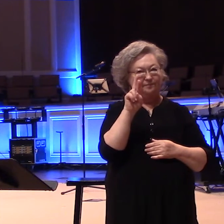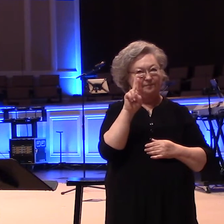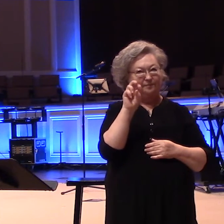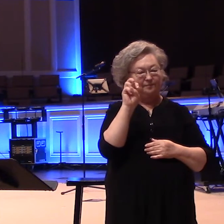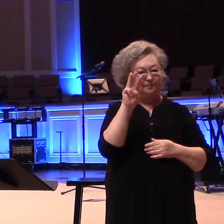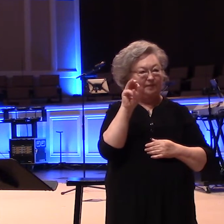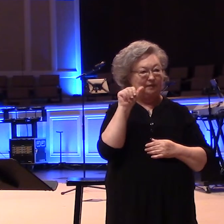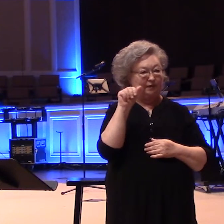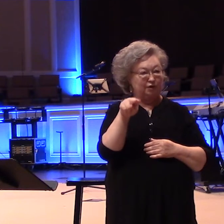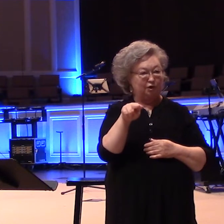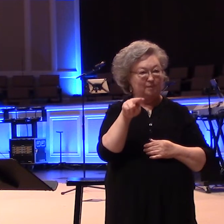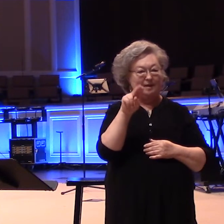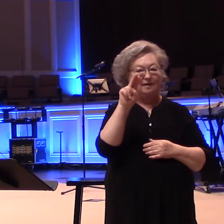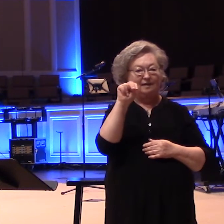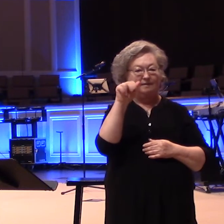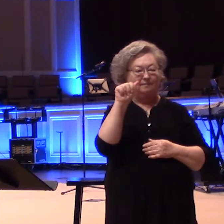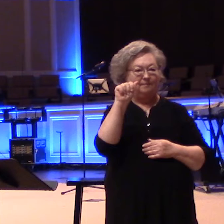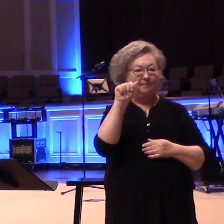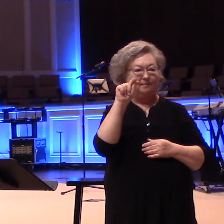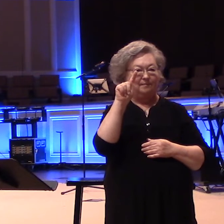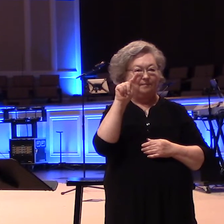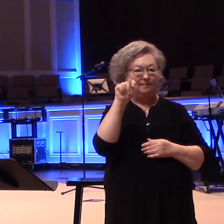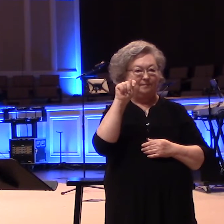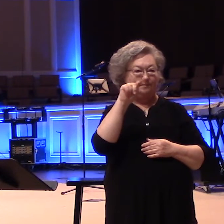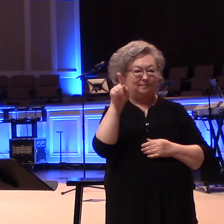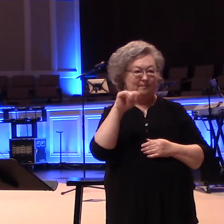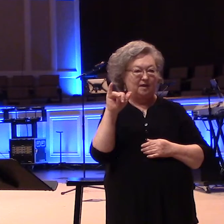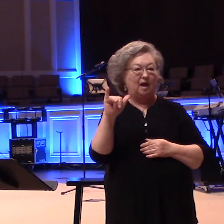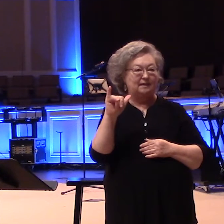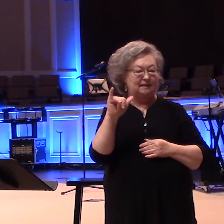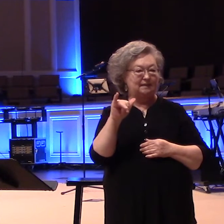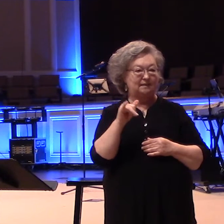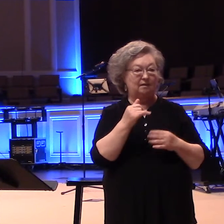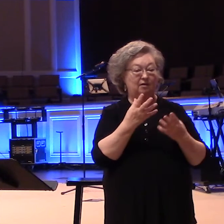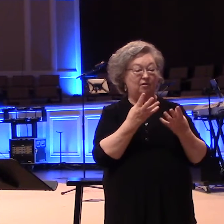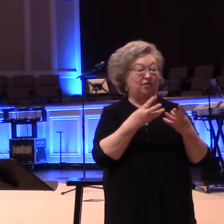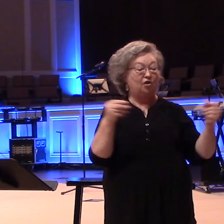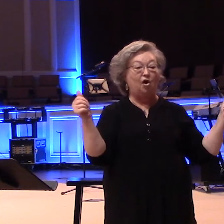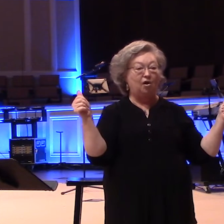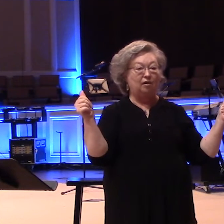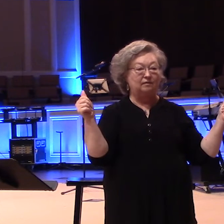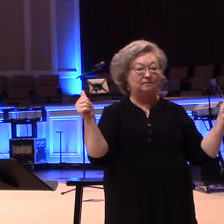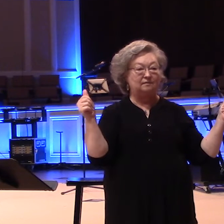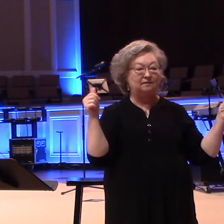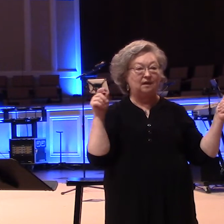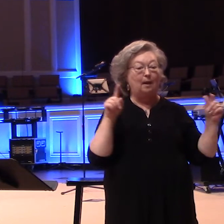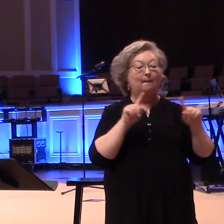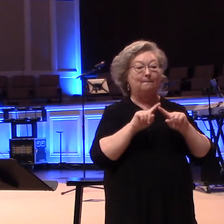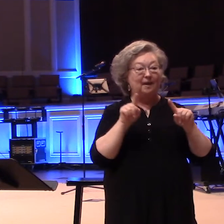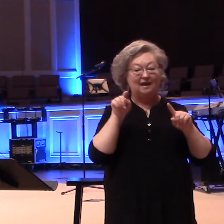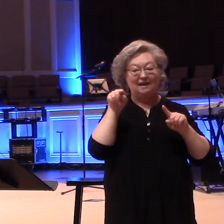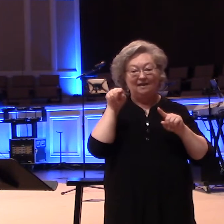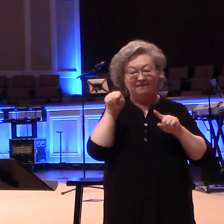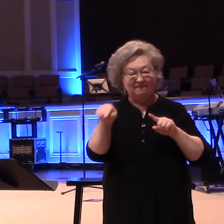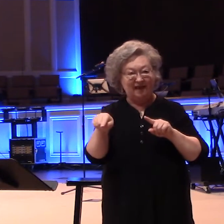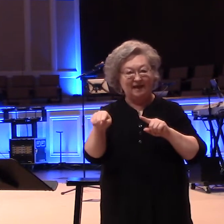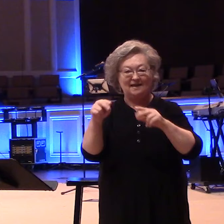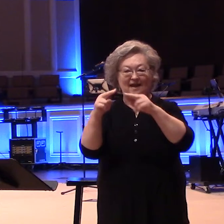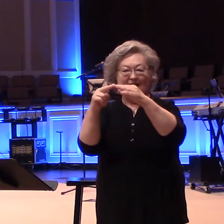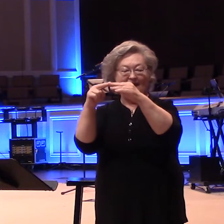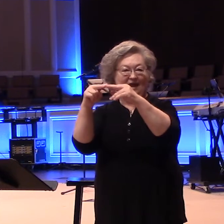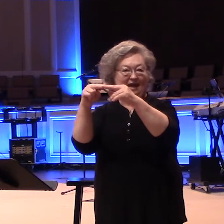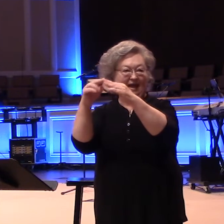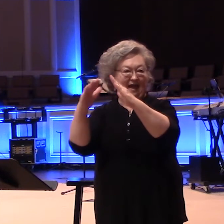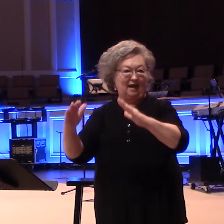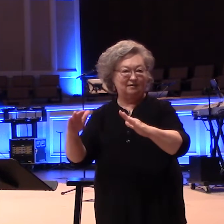literally changed the world. The devourer was rebuked. Even as he devoured everything around it,